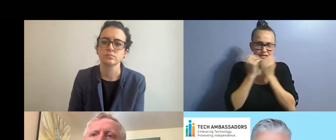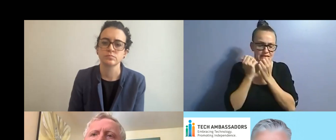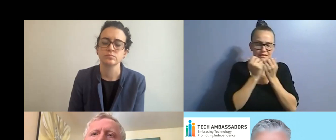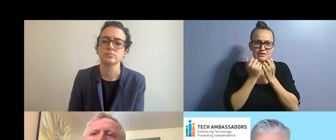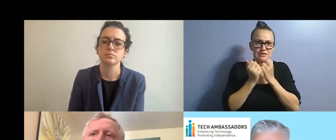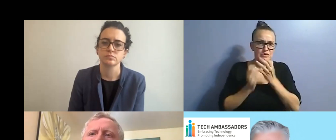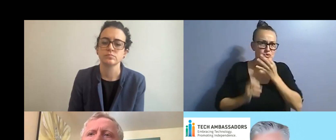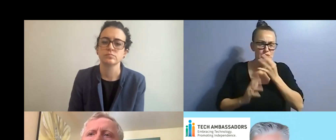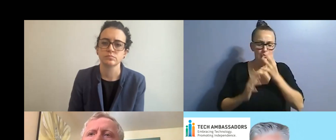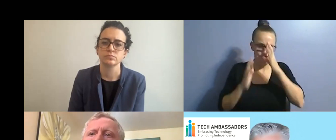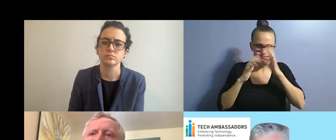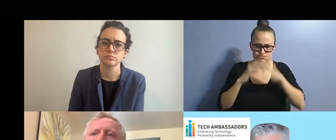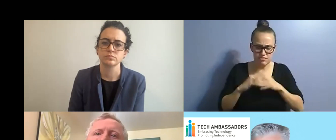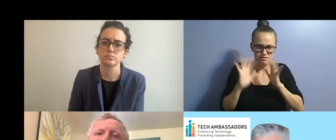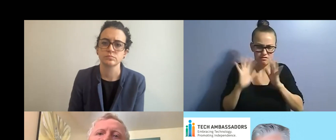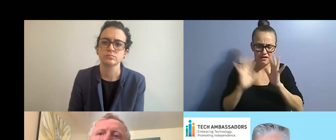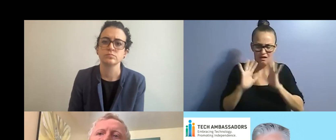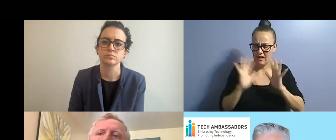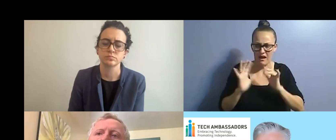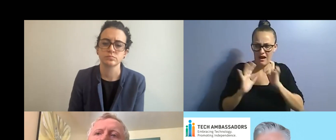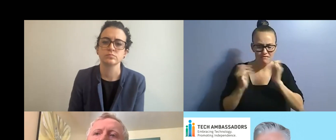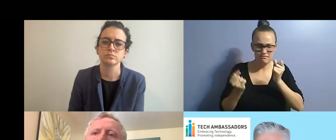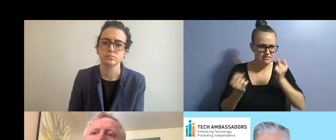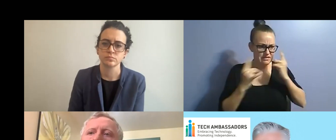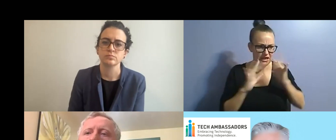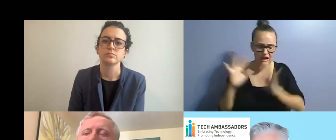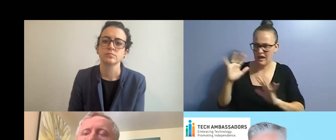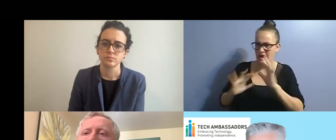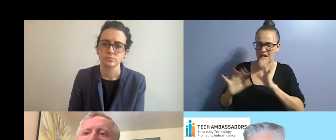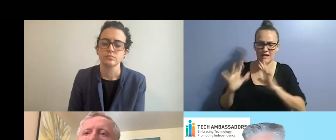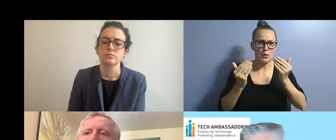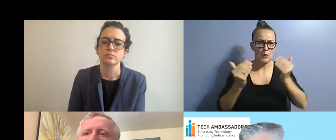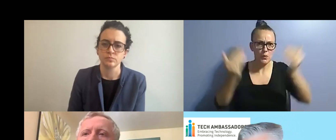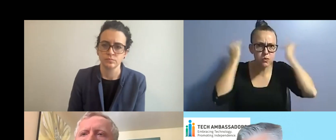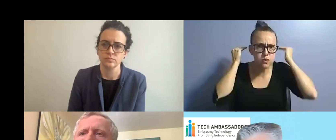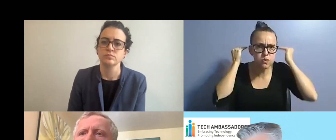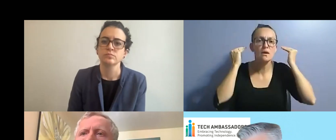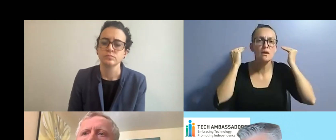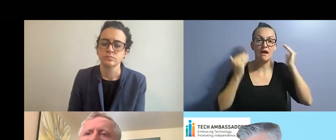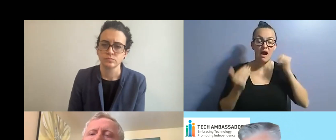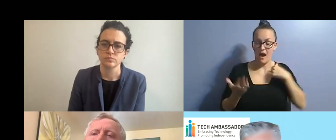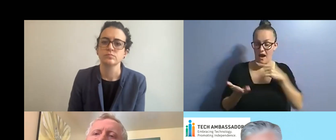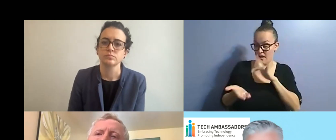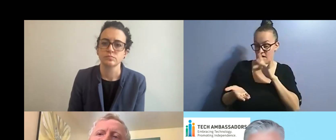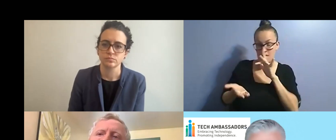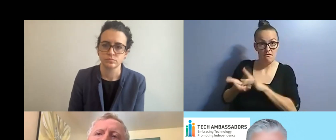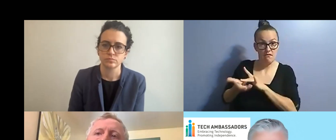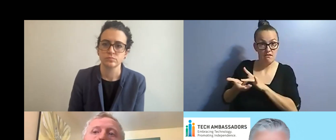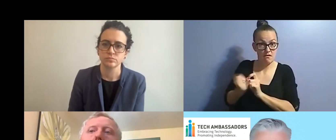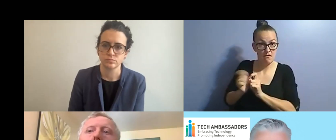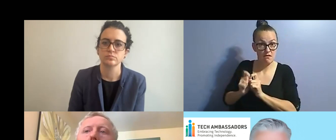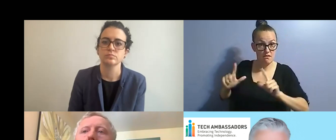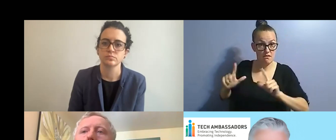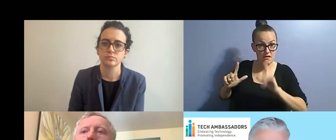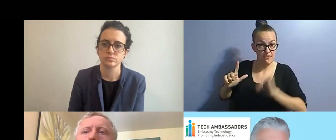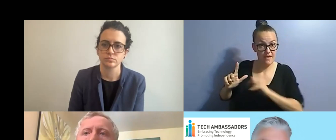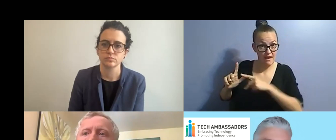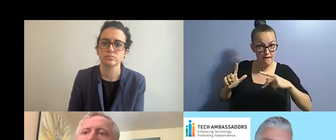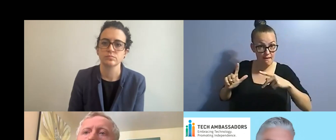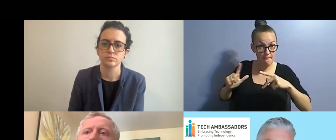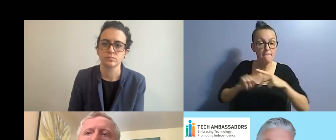breakdown, I don't understand. And so that app can actually help me be able to find my